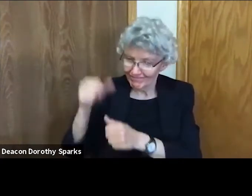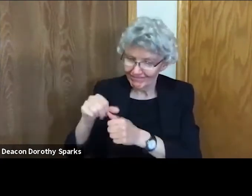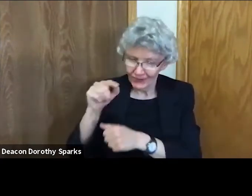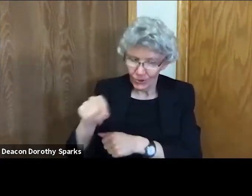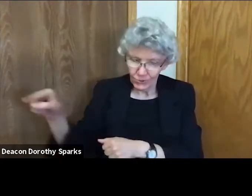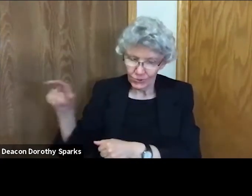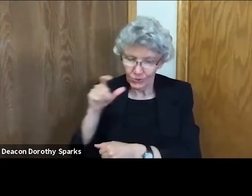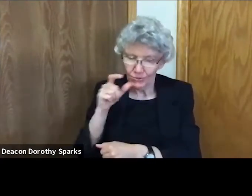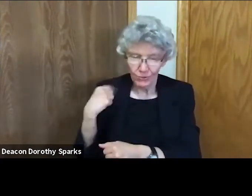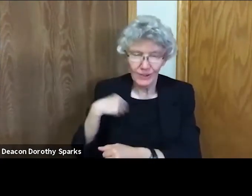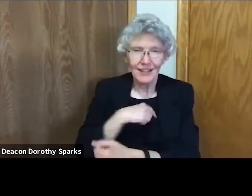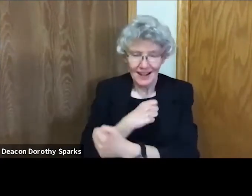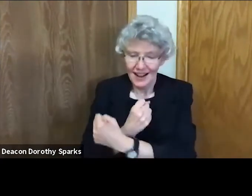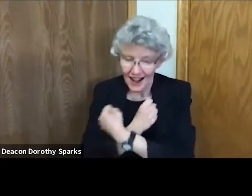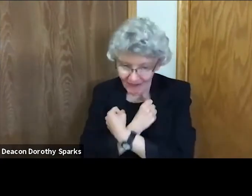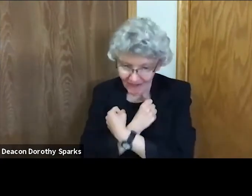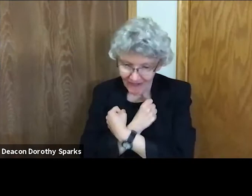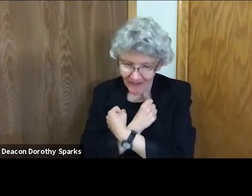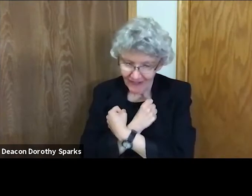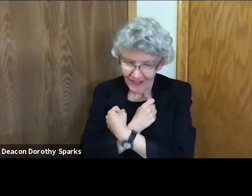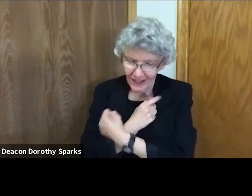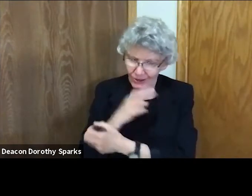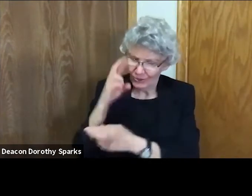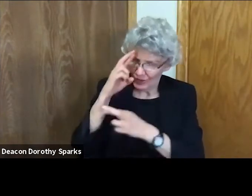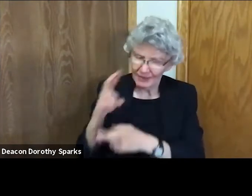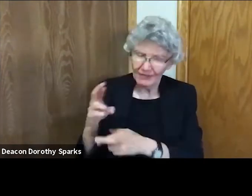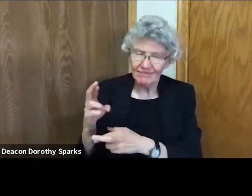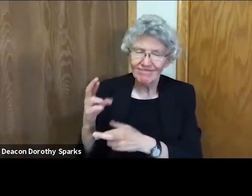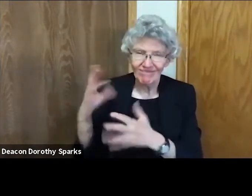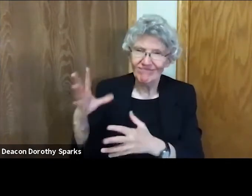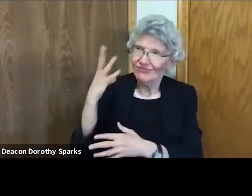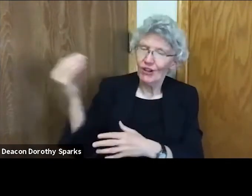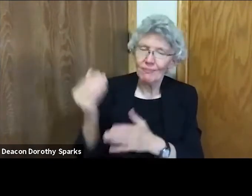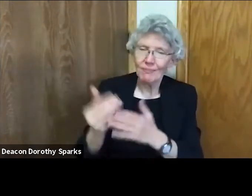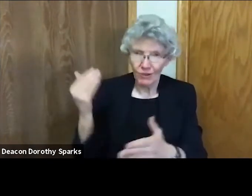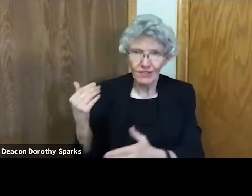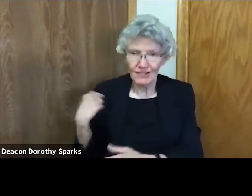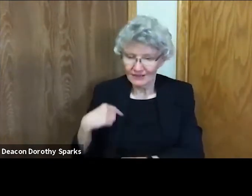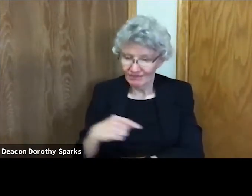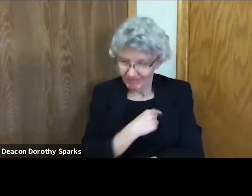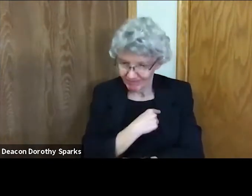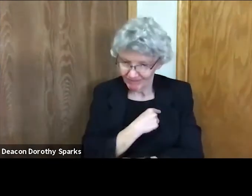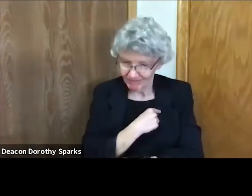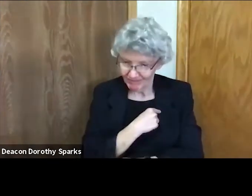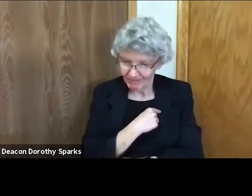We recount and remember all of those we respect and who have gone before us.